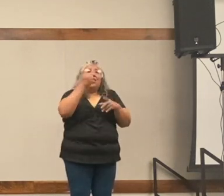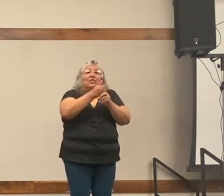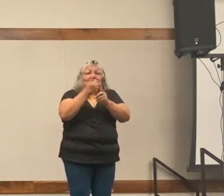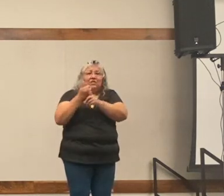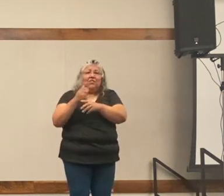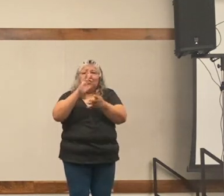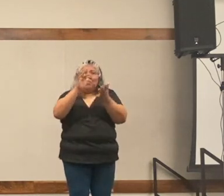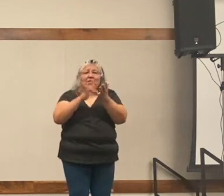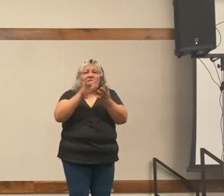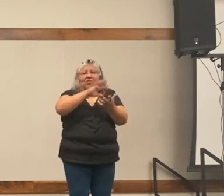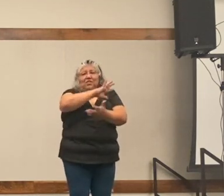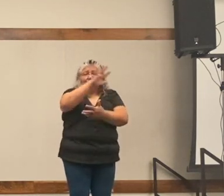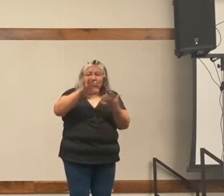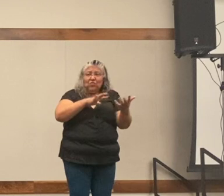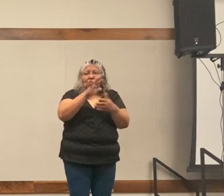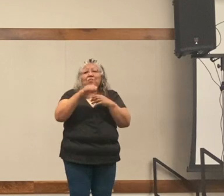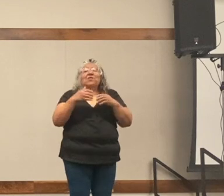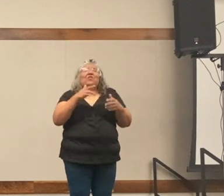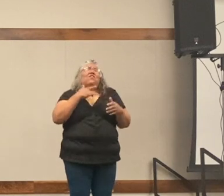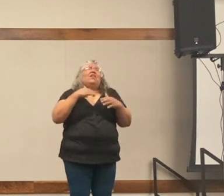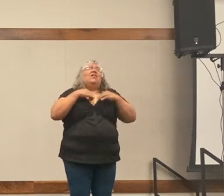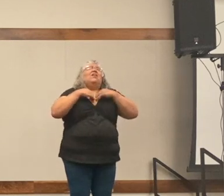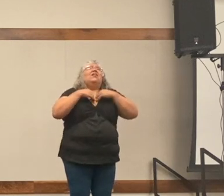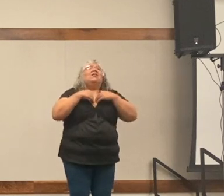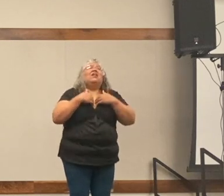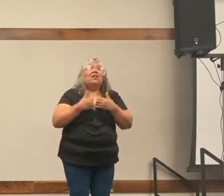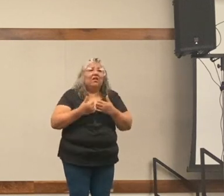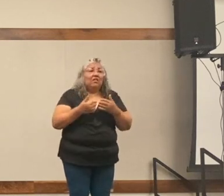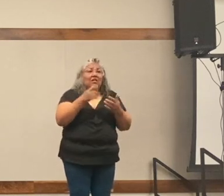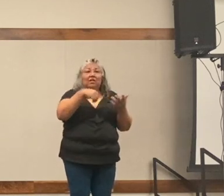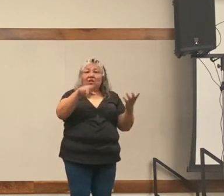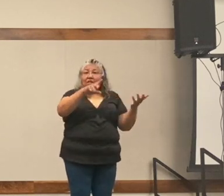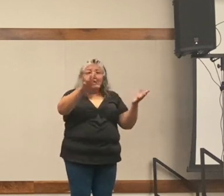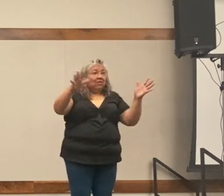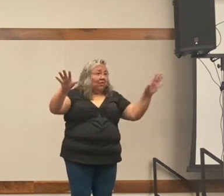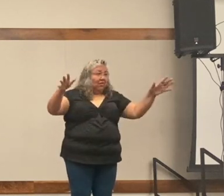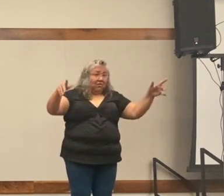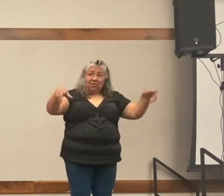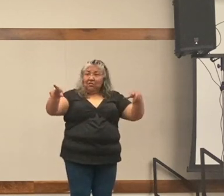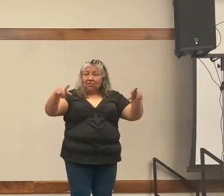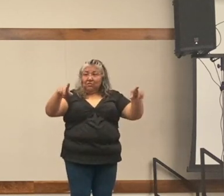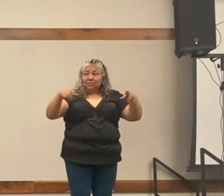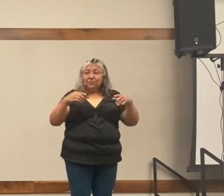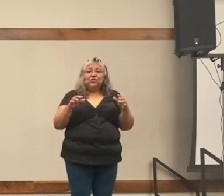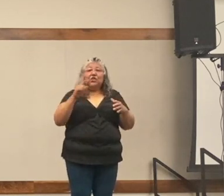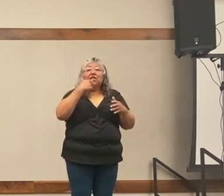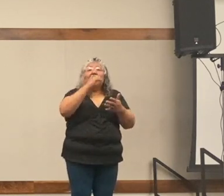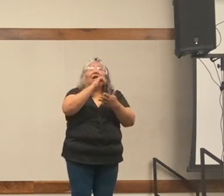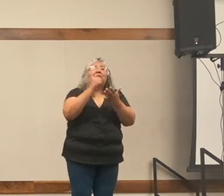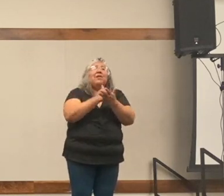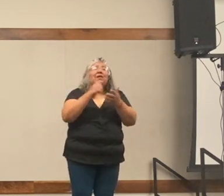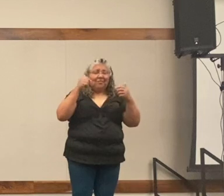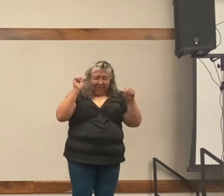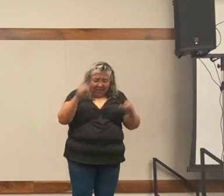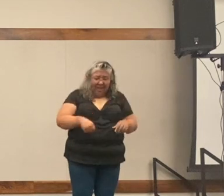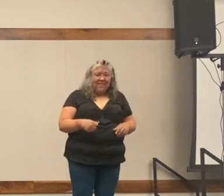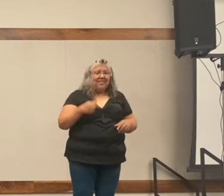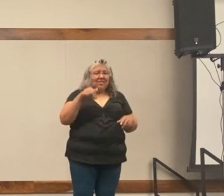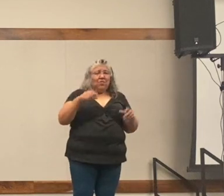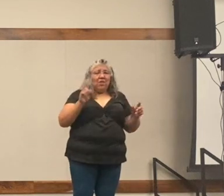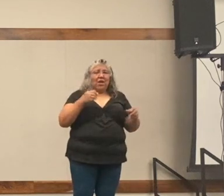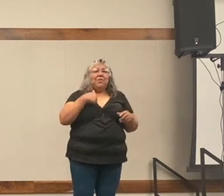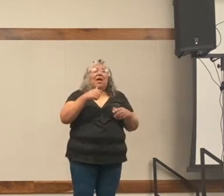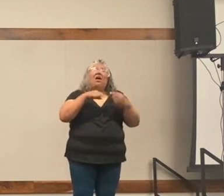in the middle of the storm, and you feel exhausted. Anybody? Am I talking to anybody? Yeah. Just saying, man, this is where I'm at. This is where